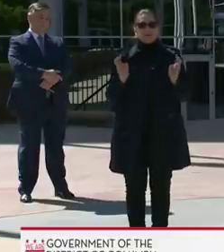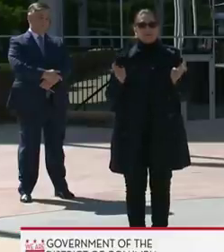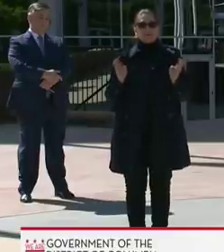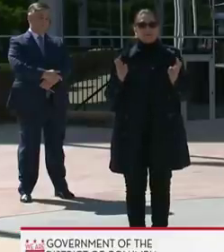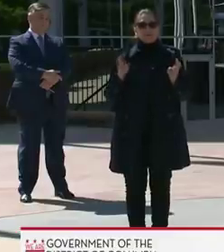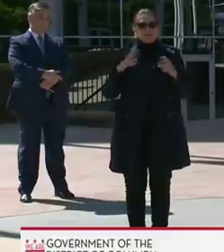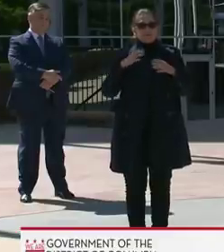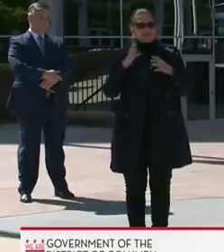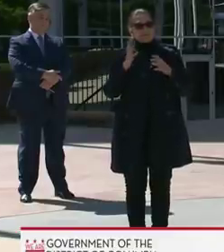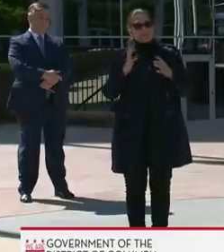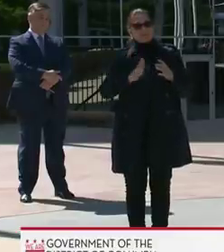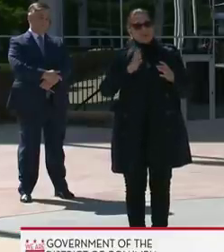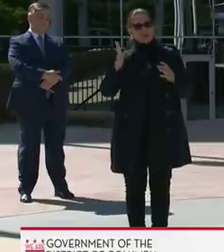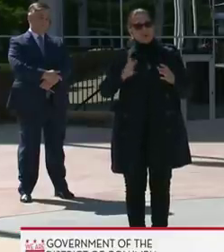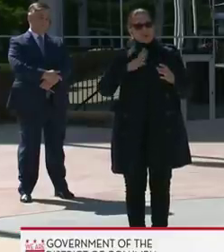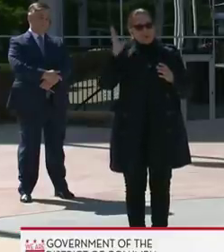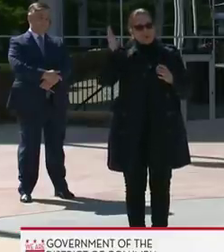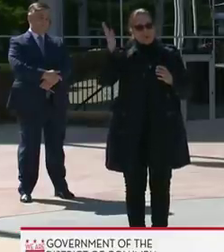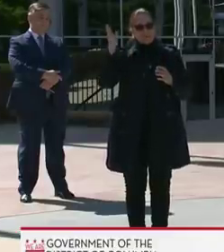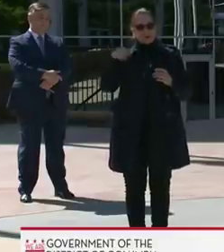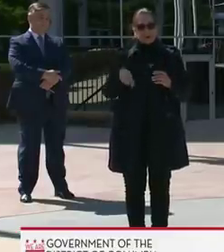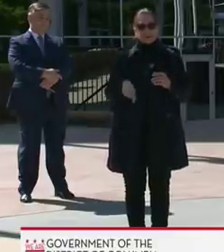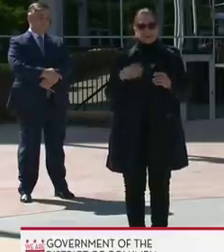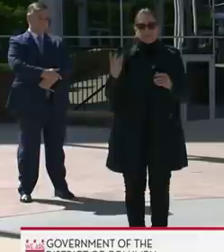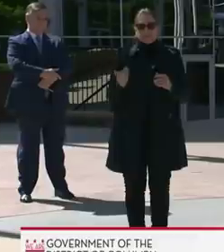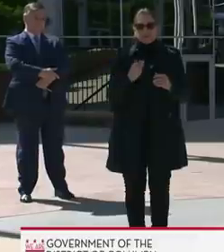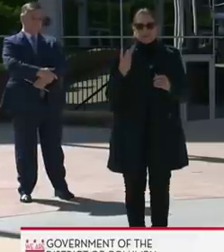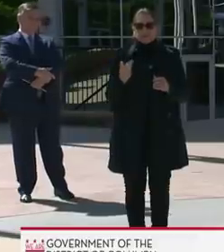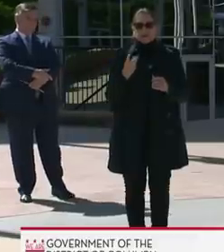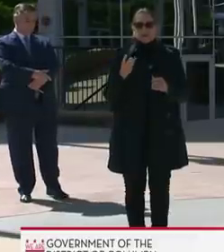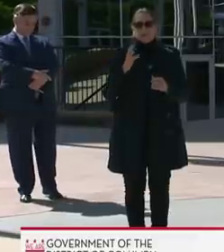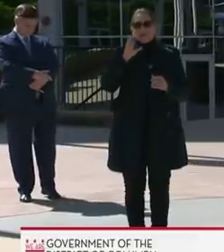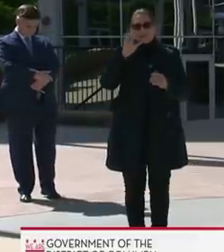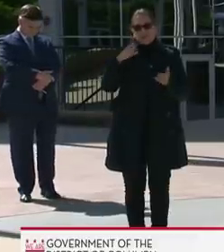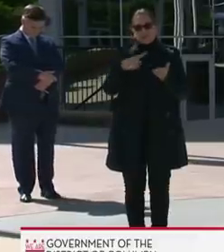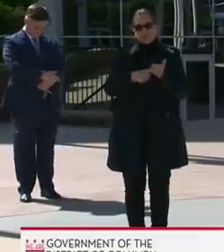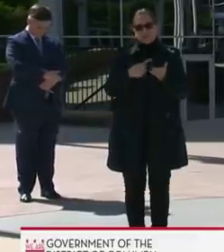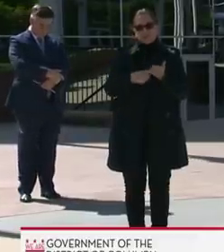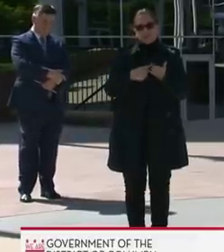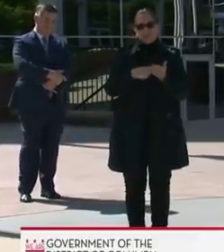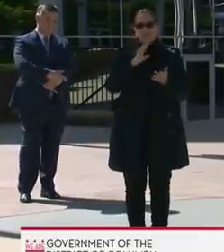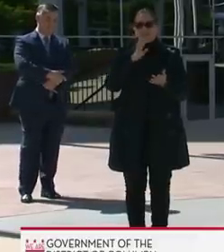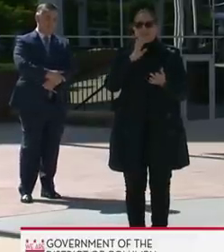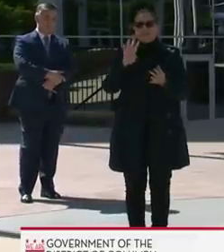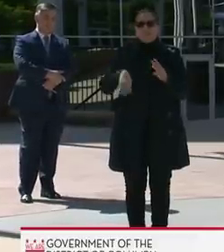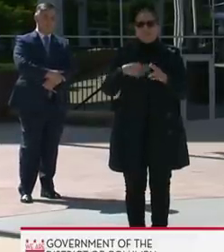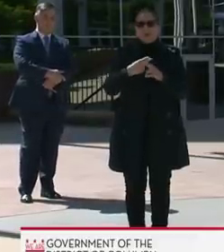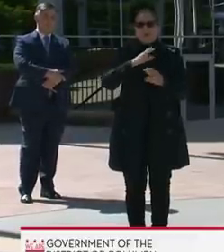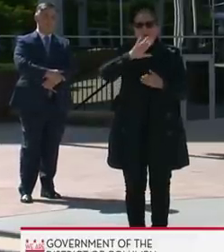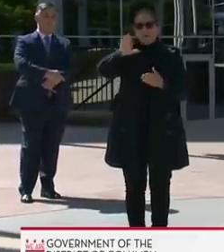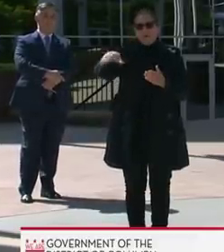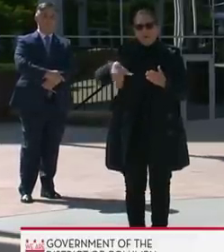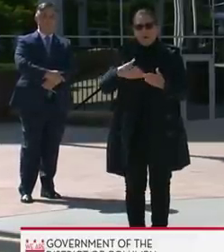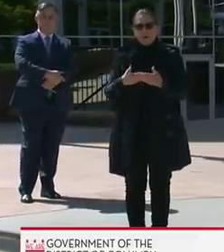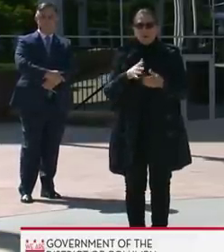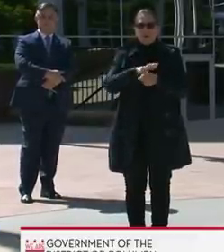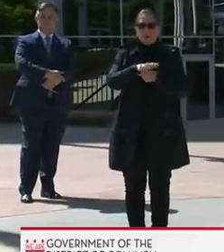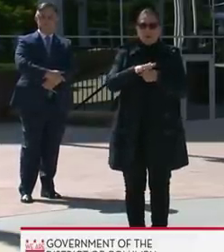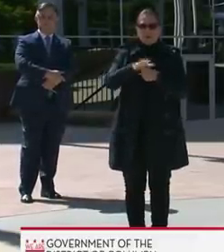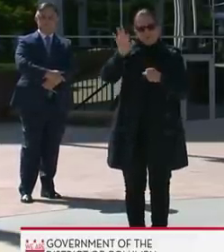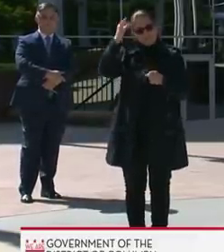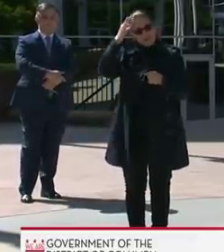we can discuss all the local and federal programs and different changes that